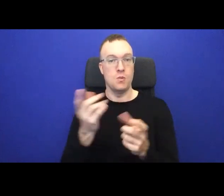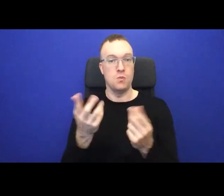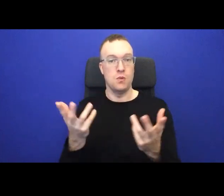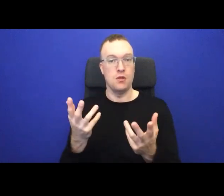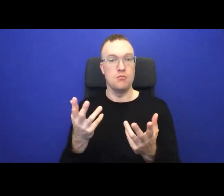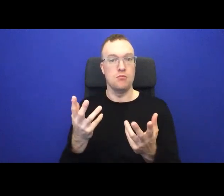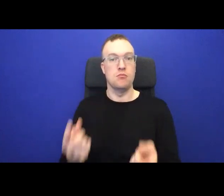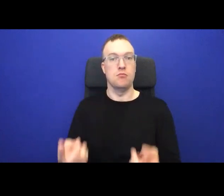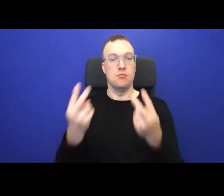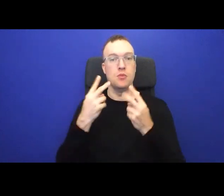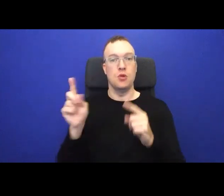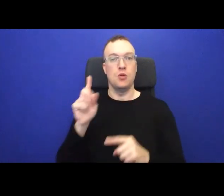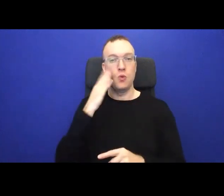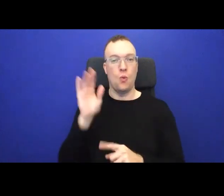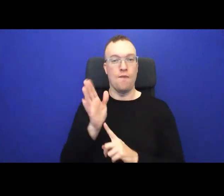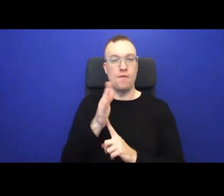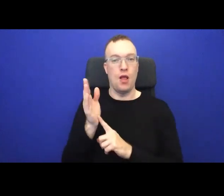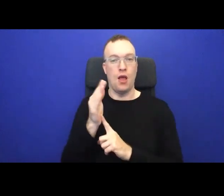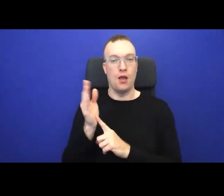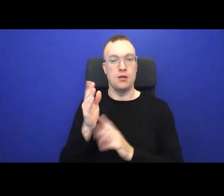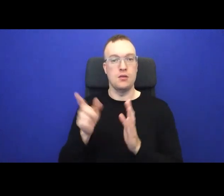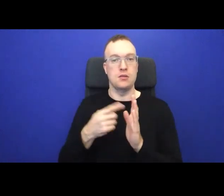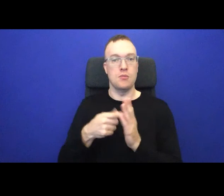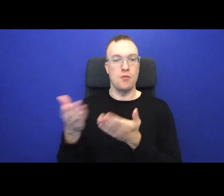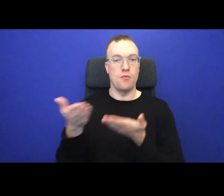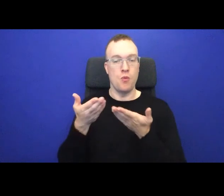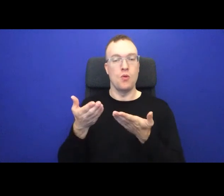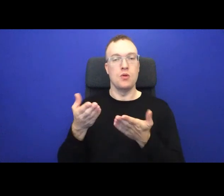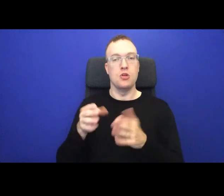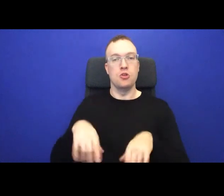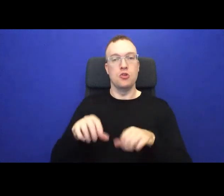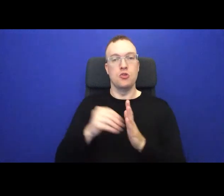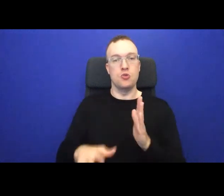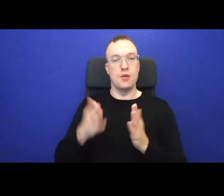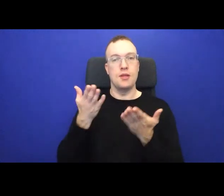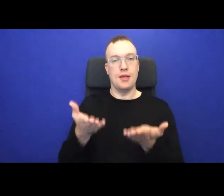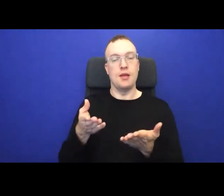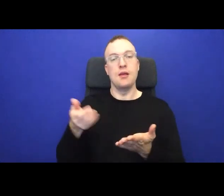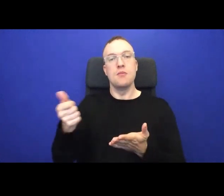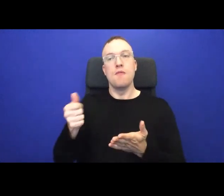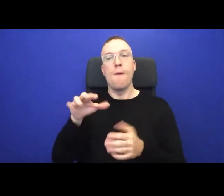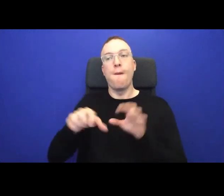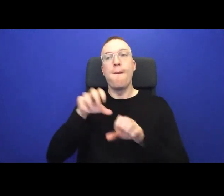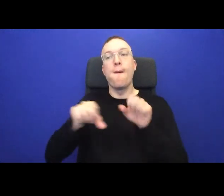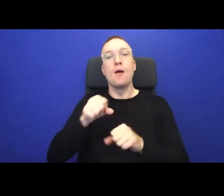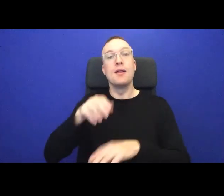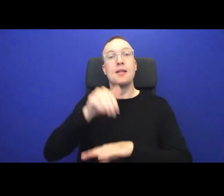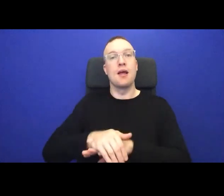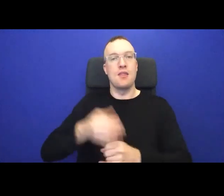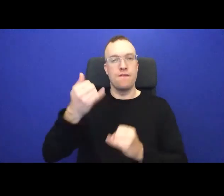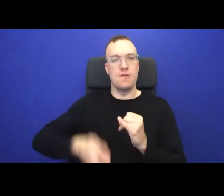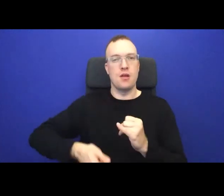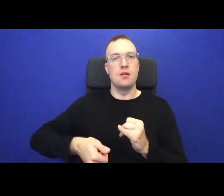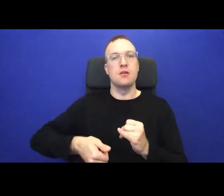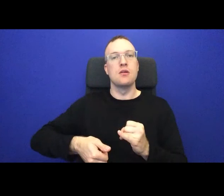been up where the flags are. We sometimes tour students up there. Hawking crept up there the night of the final, sort of the end of term